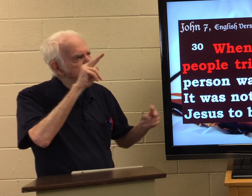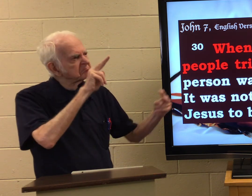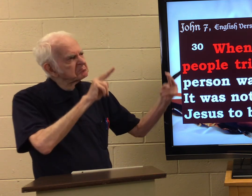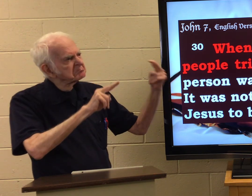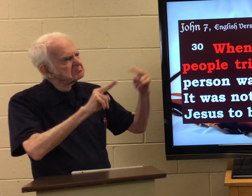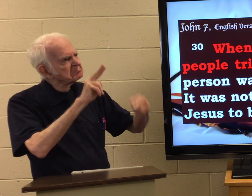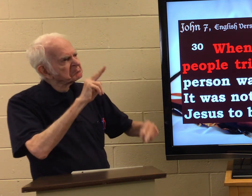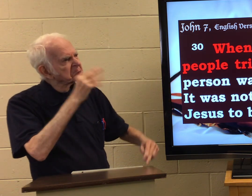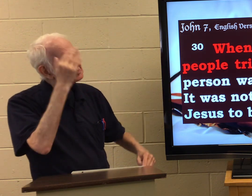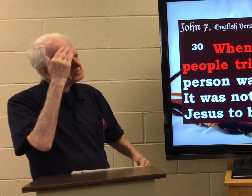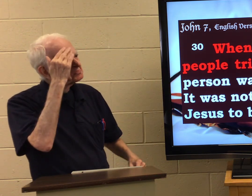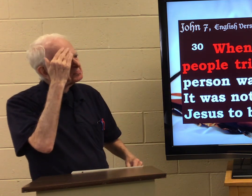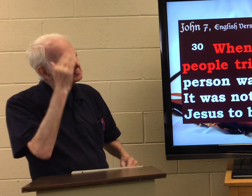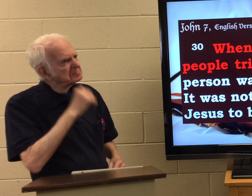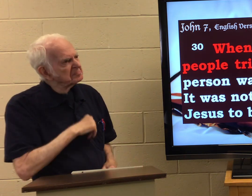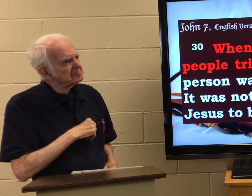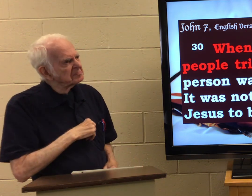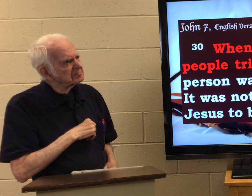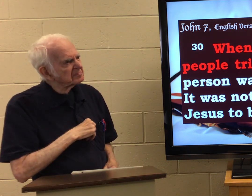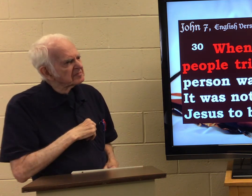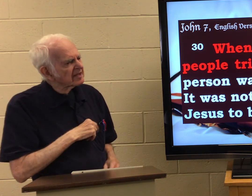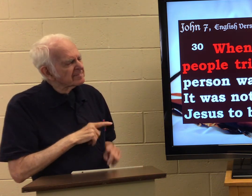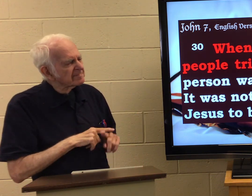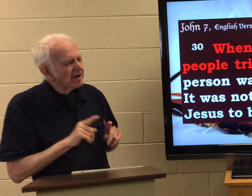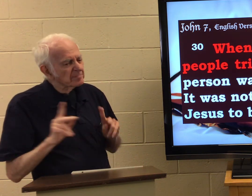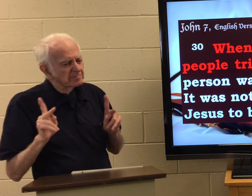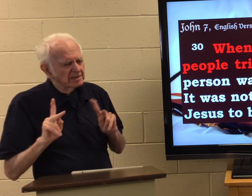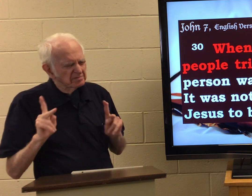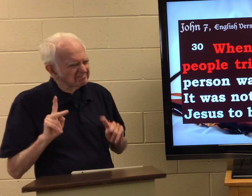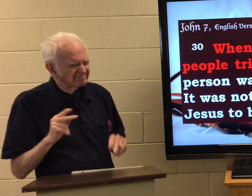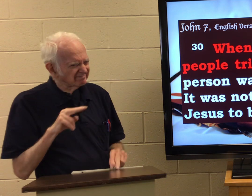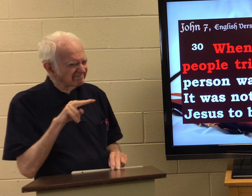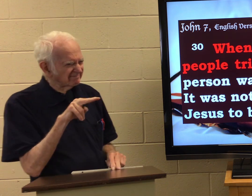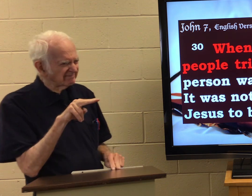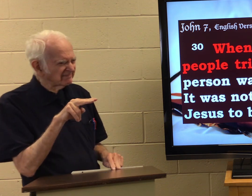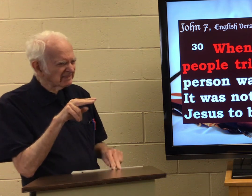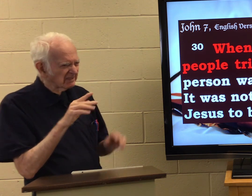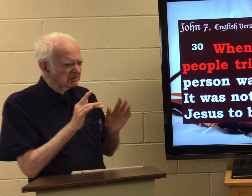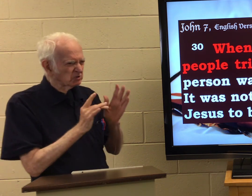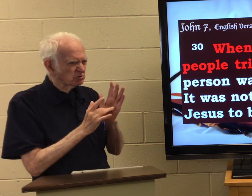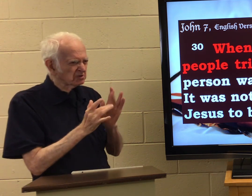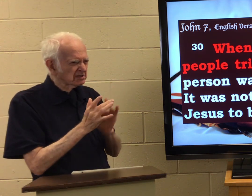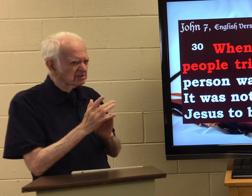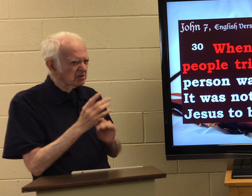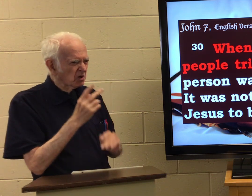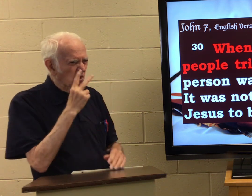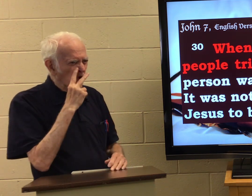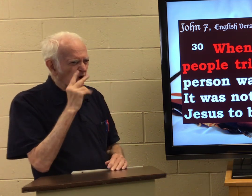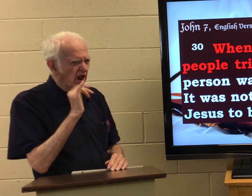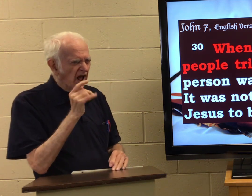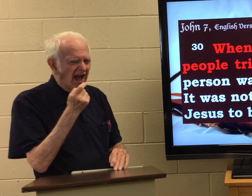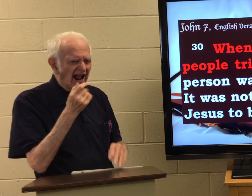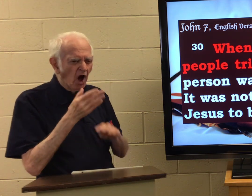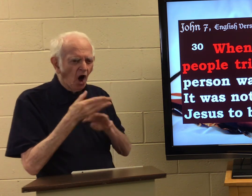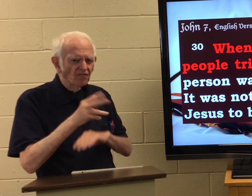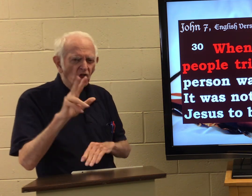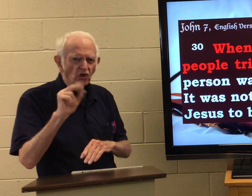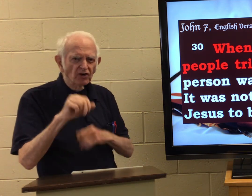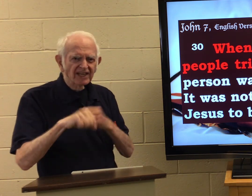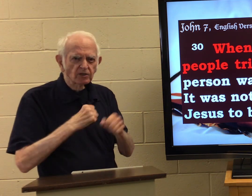And I know him. It's like I've looked him in the face. But people looked at Jesus and said he looked a little